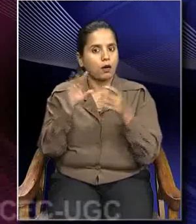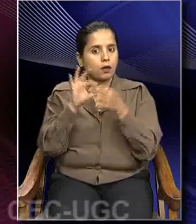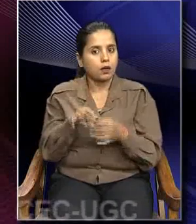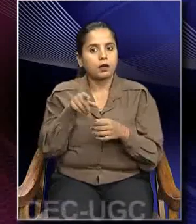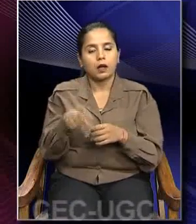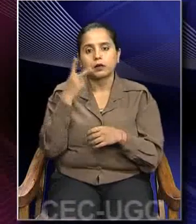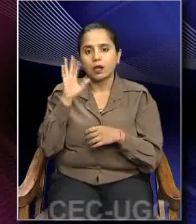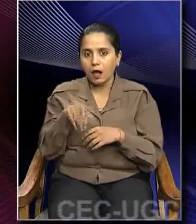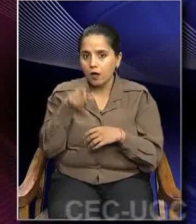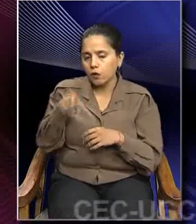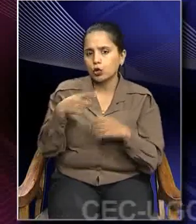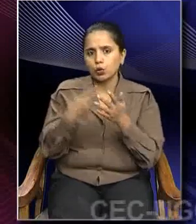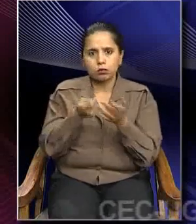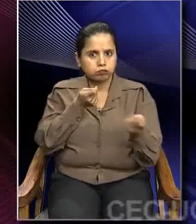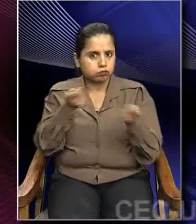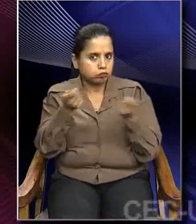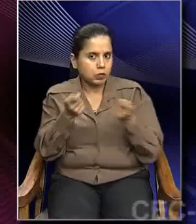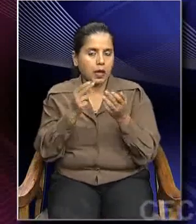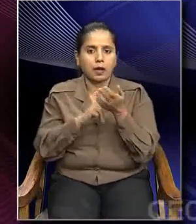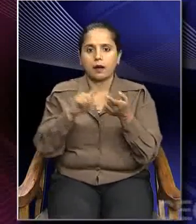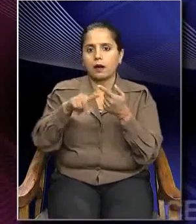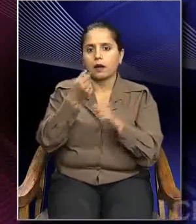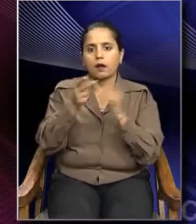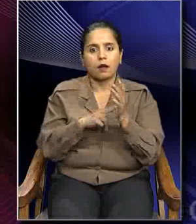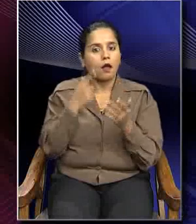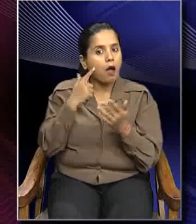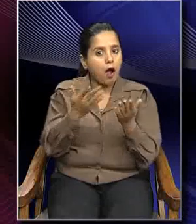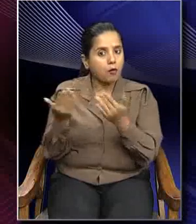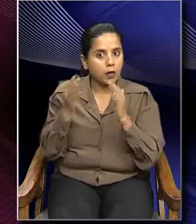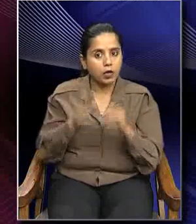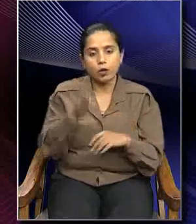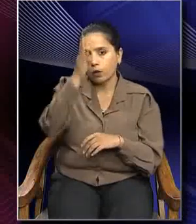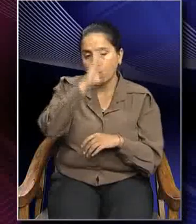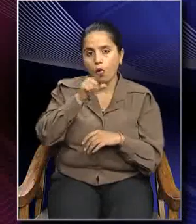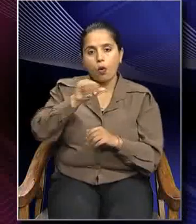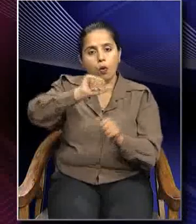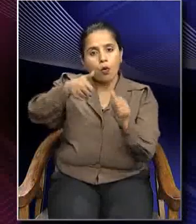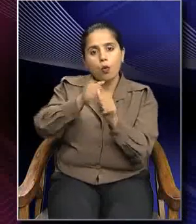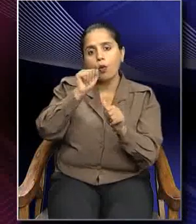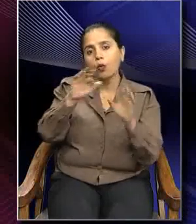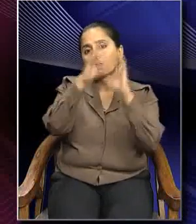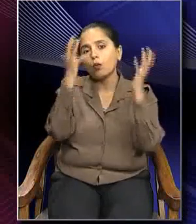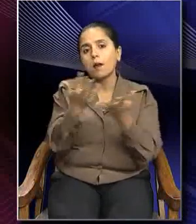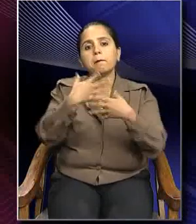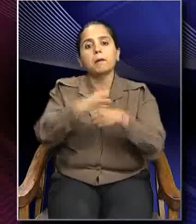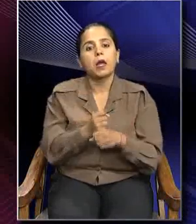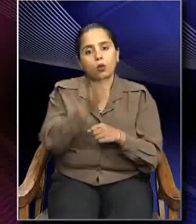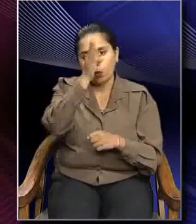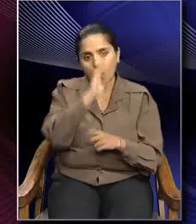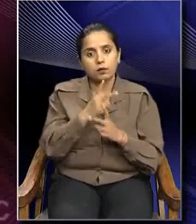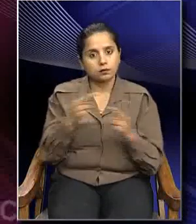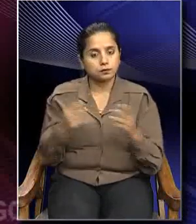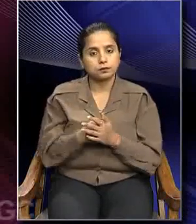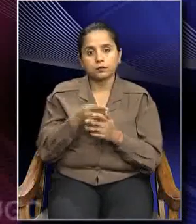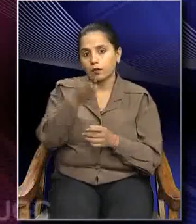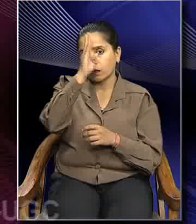ruled out or they negate the existence of God behind this creation of the world. And